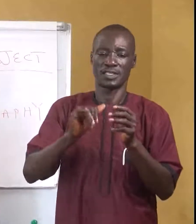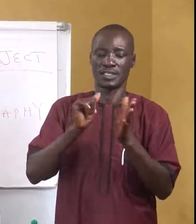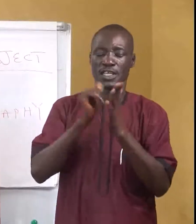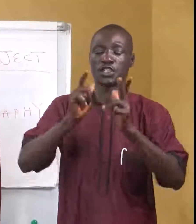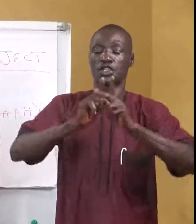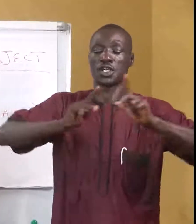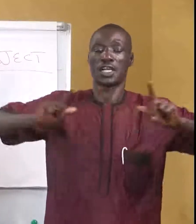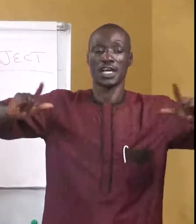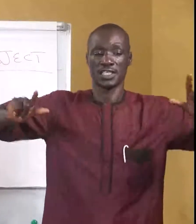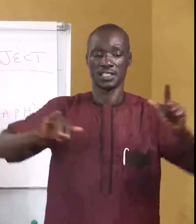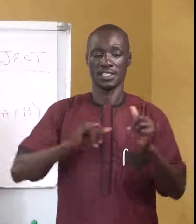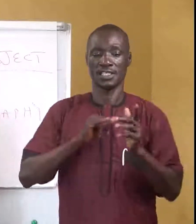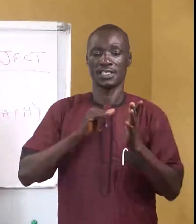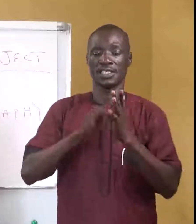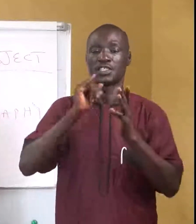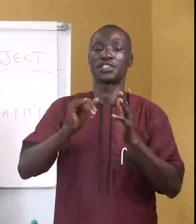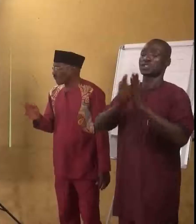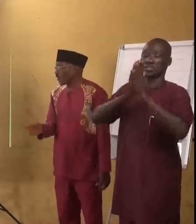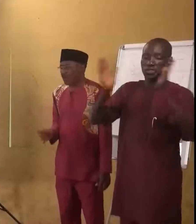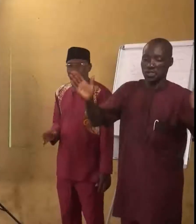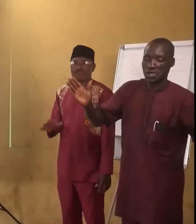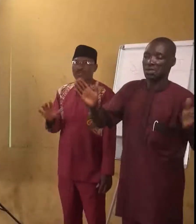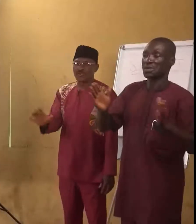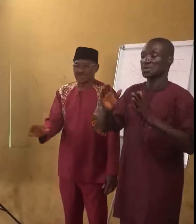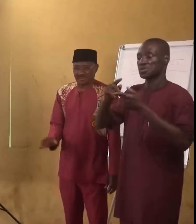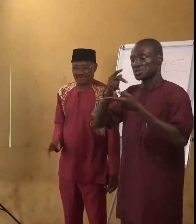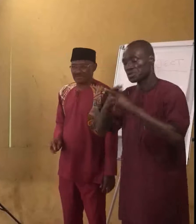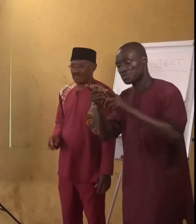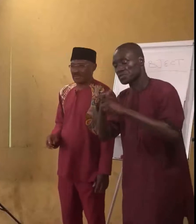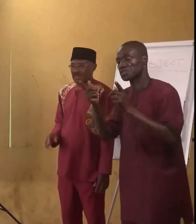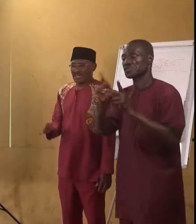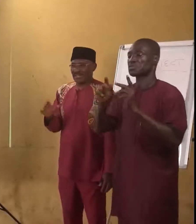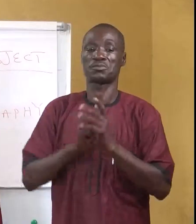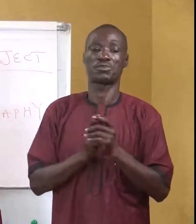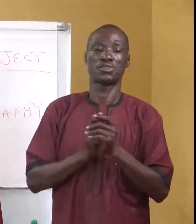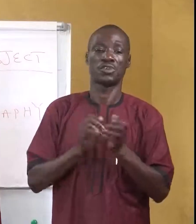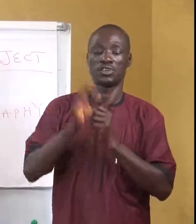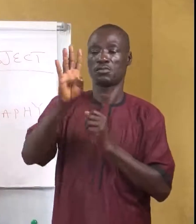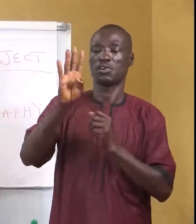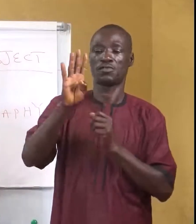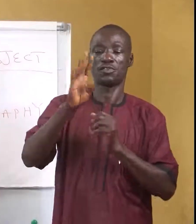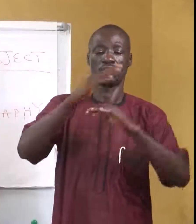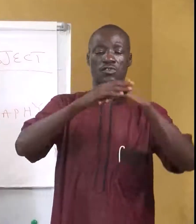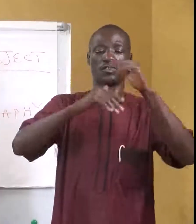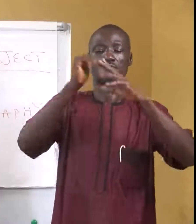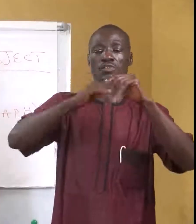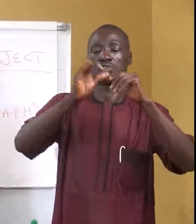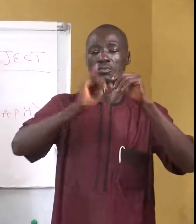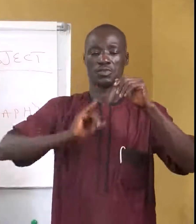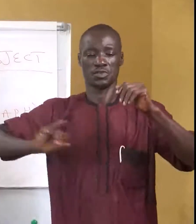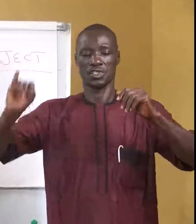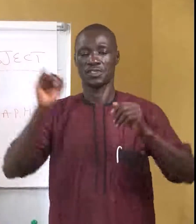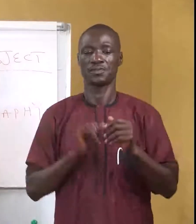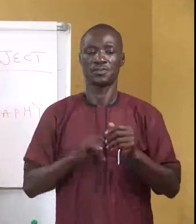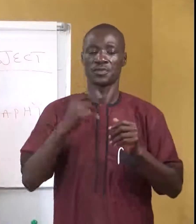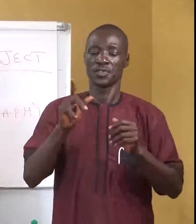of settlement could be heterogeneous. Four, buildings. The kind of buildings in the settlement can